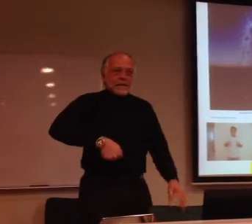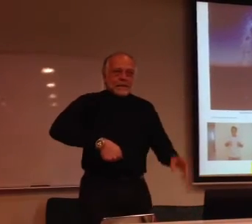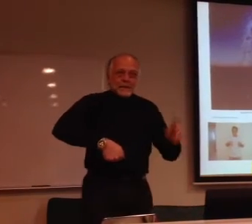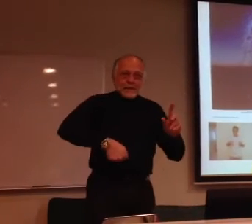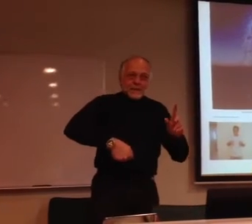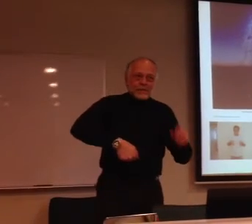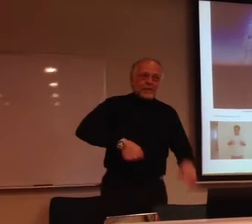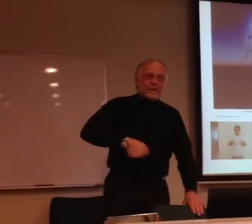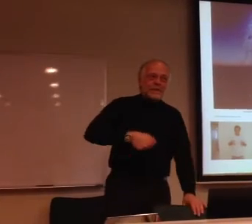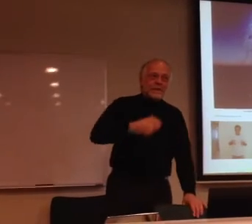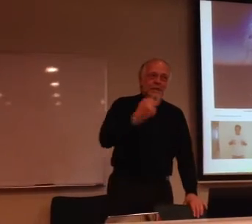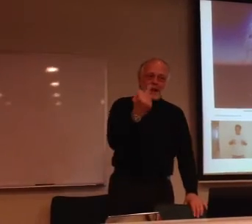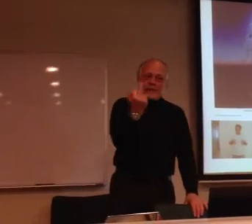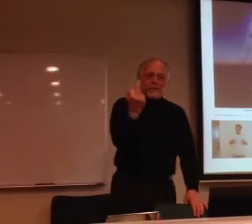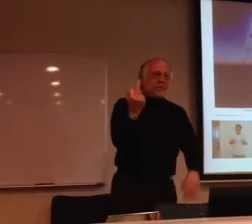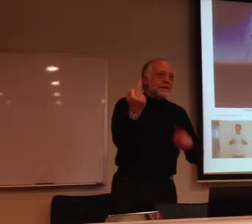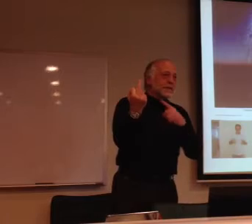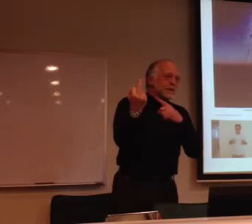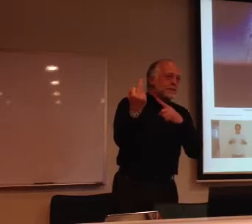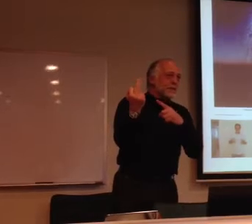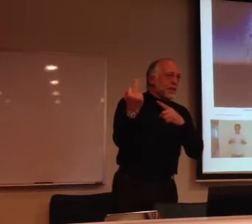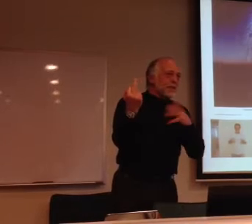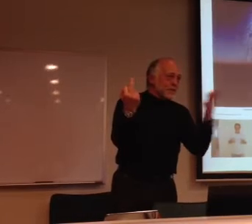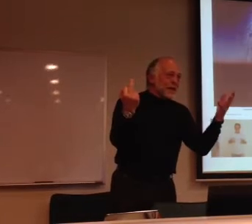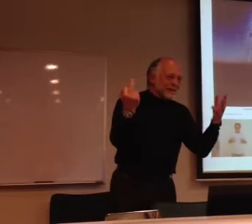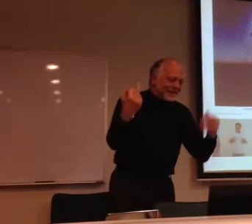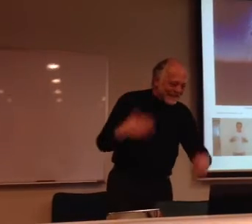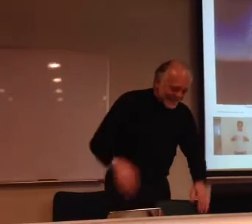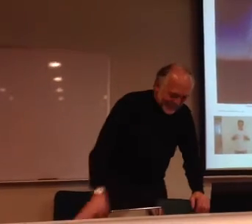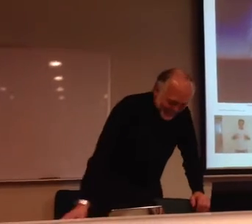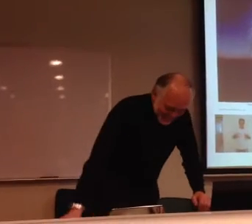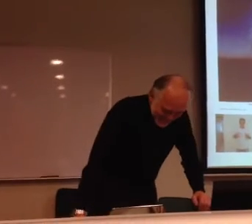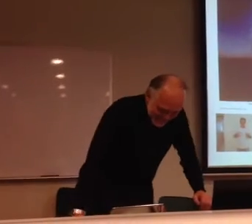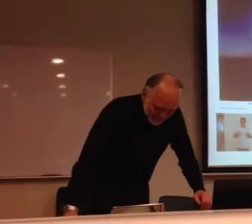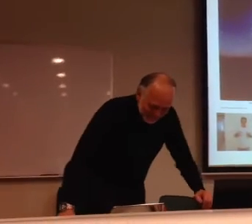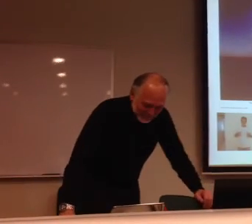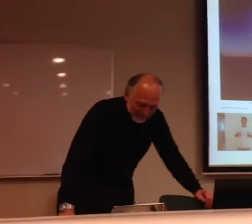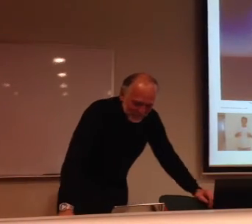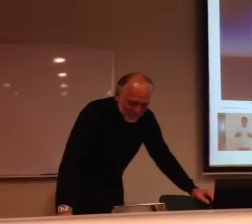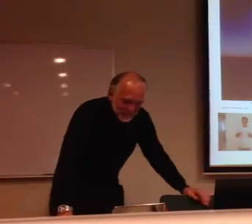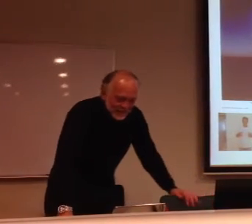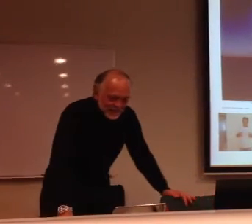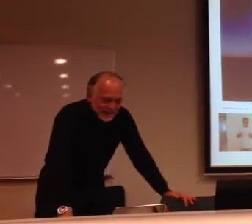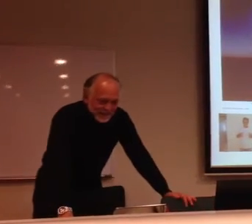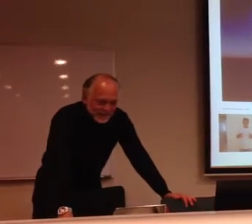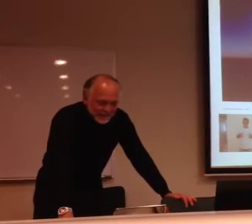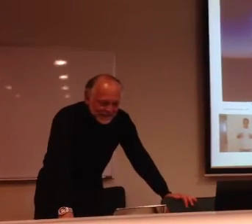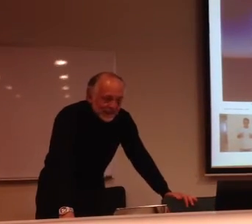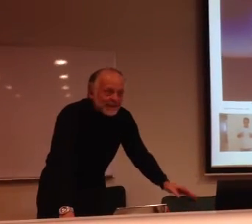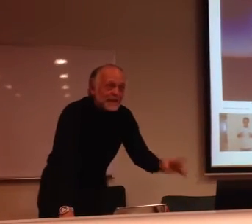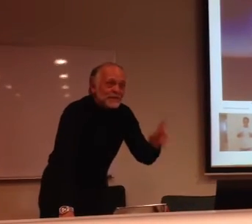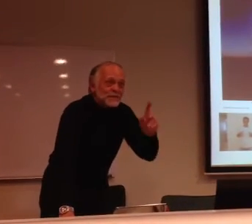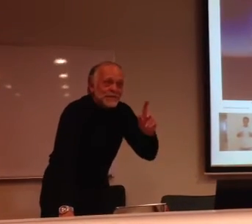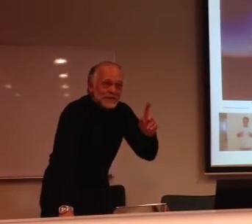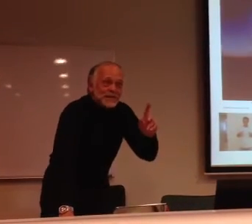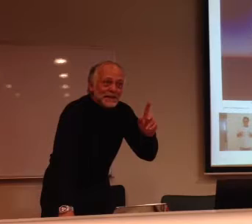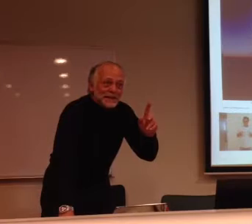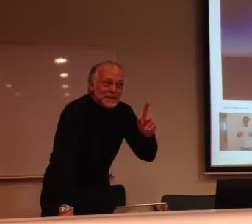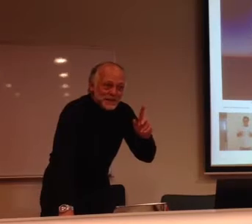So it's different. And, of course, never use it, even in Sang's language.